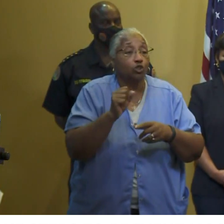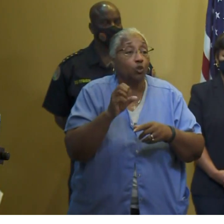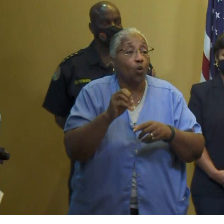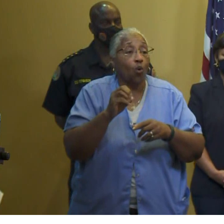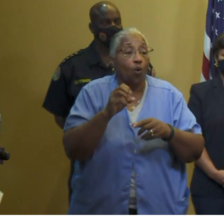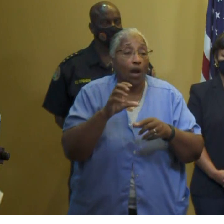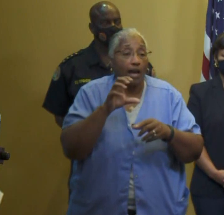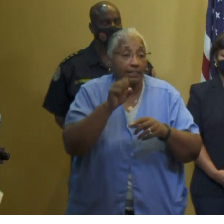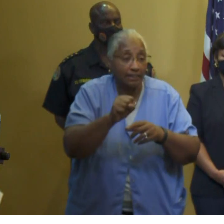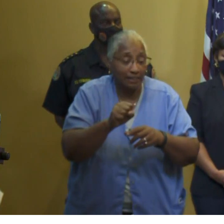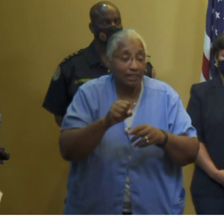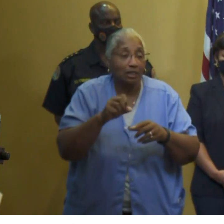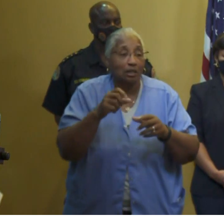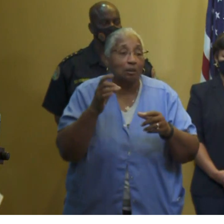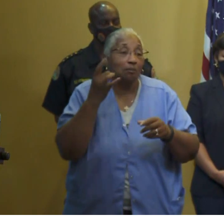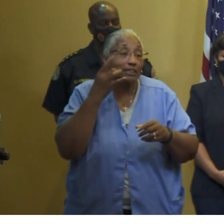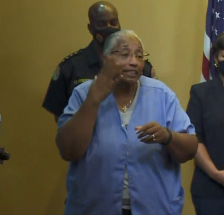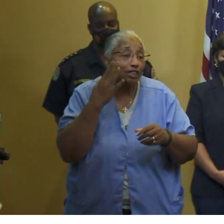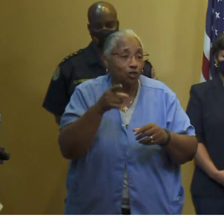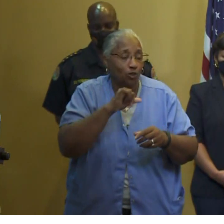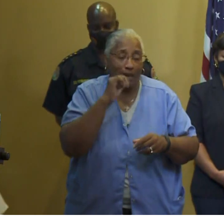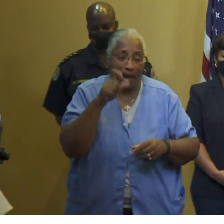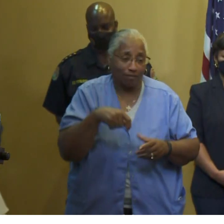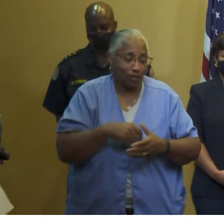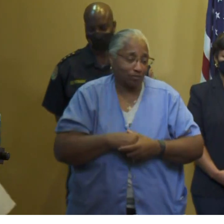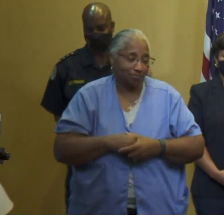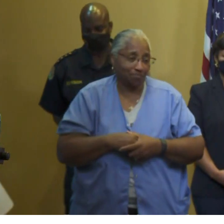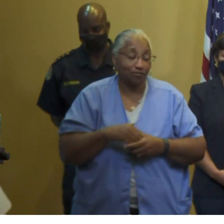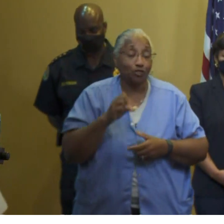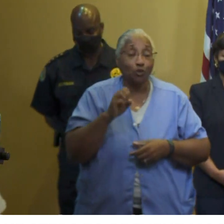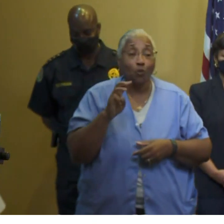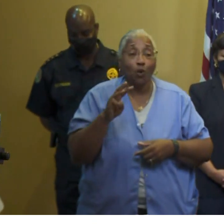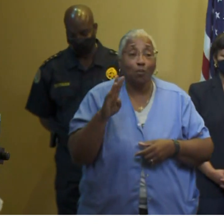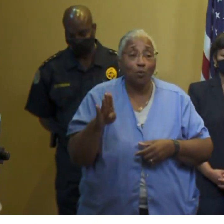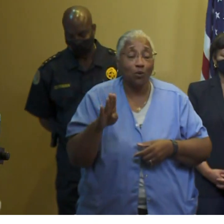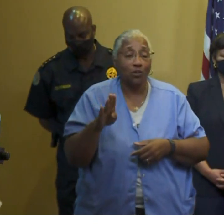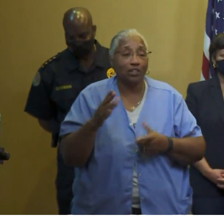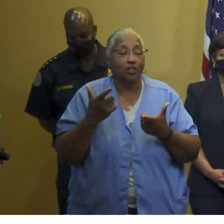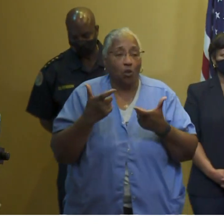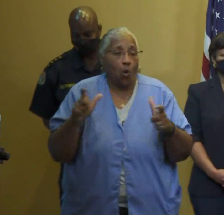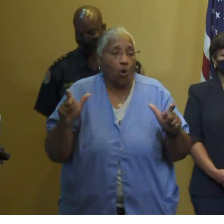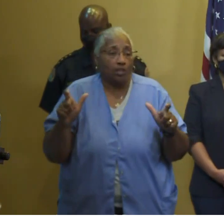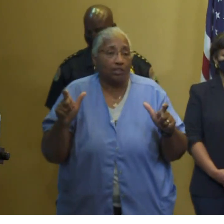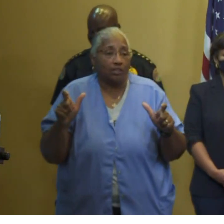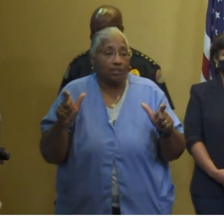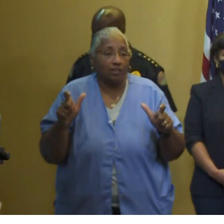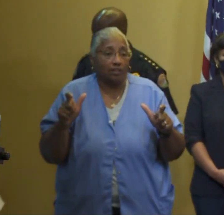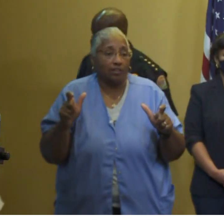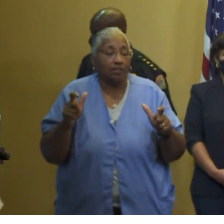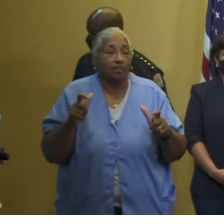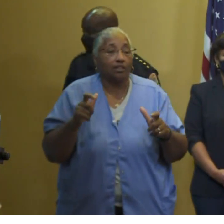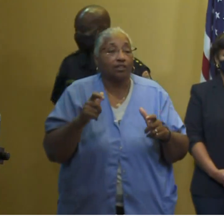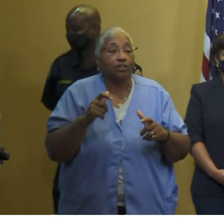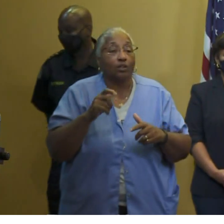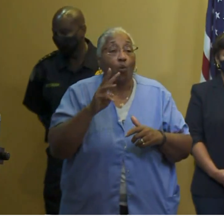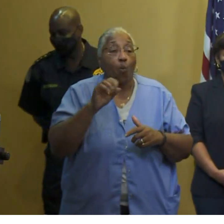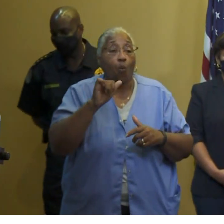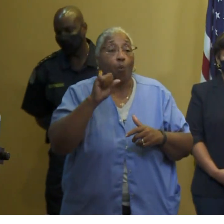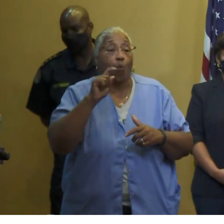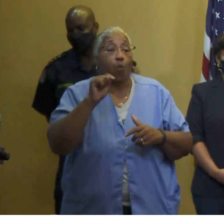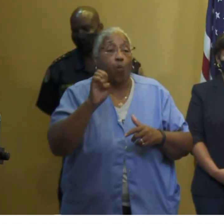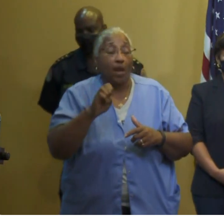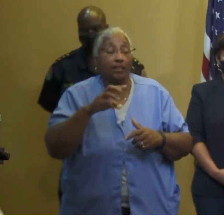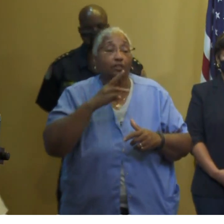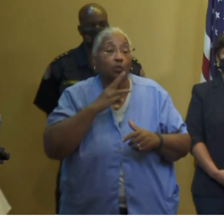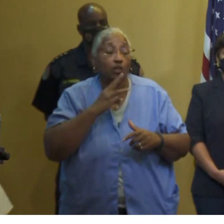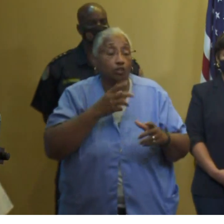so you don't have to. Sewage and Water Board. Sewage and Water Board, largely wastewater, keep reducing it. Drinking